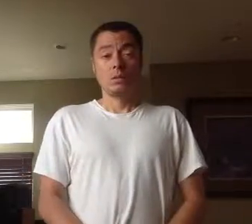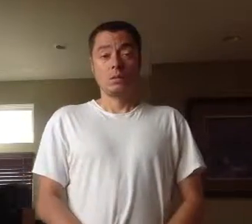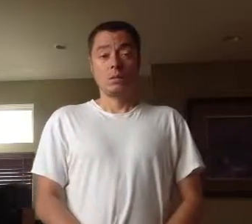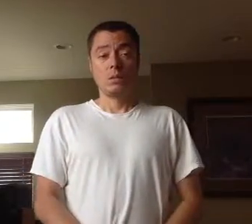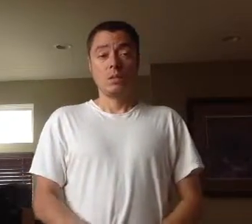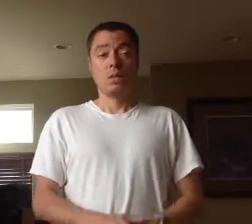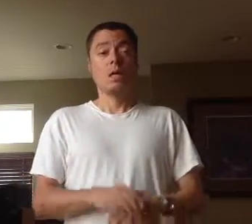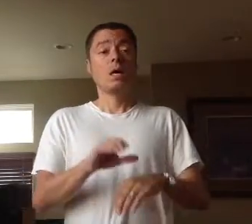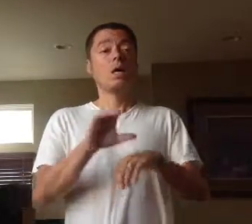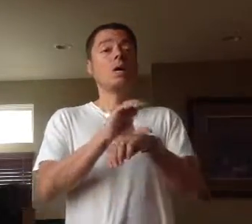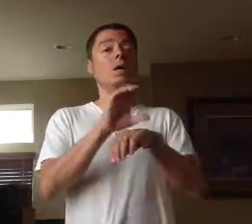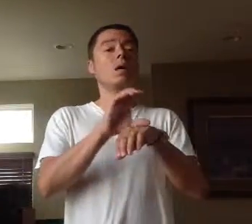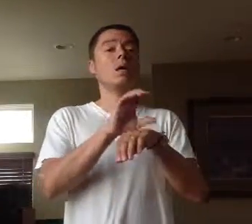Server.